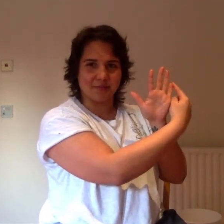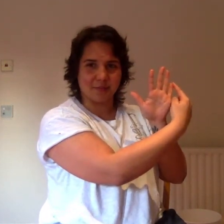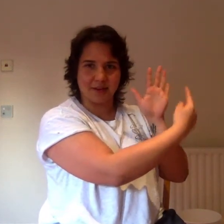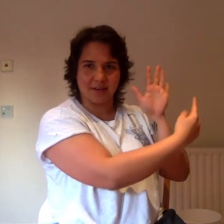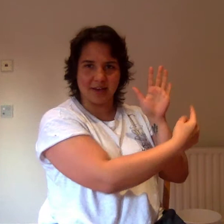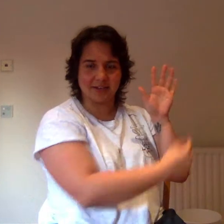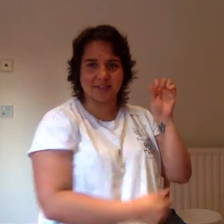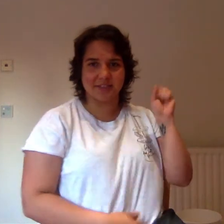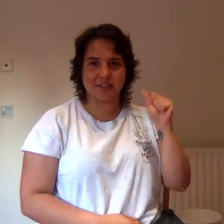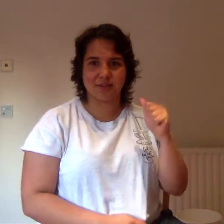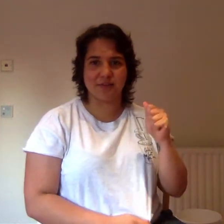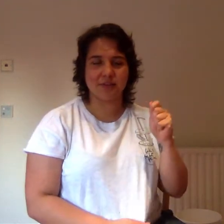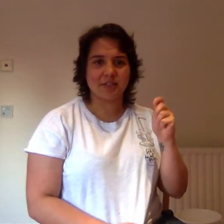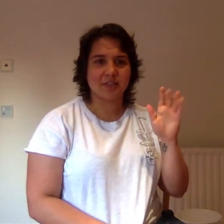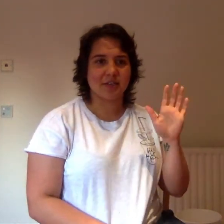my hand. So